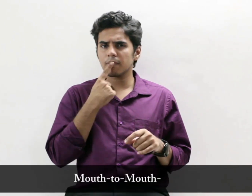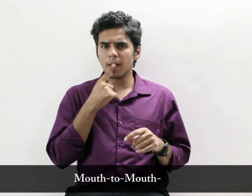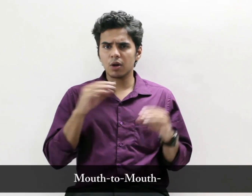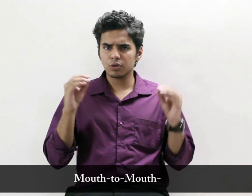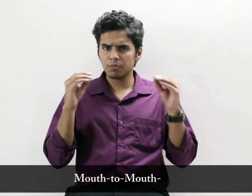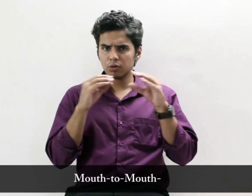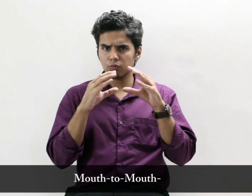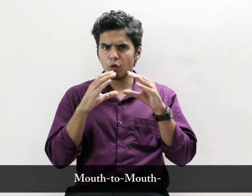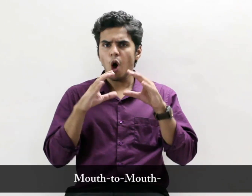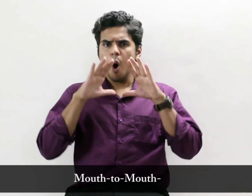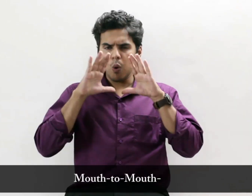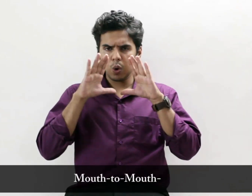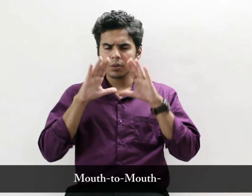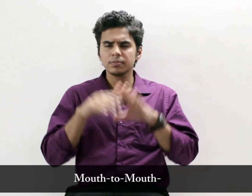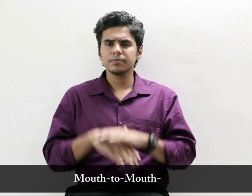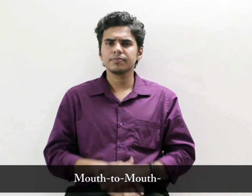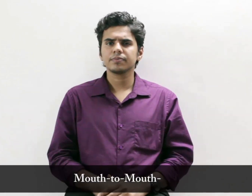mouth to mouth.